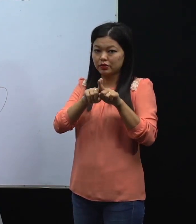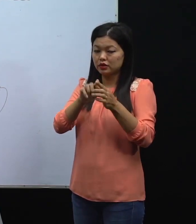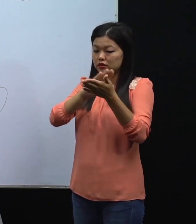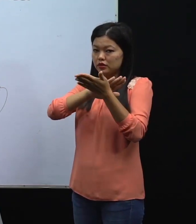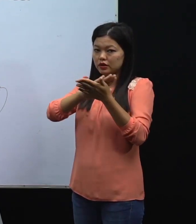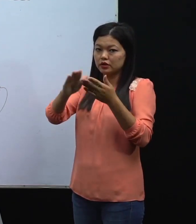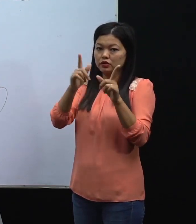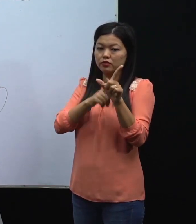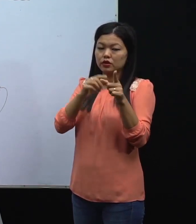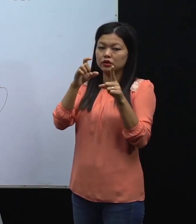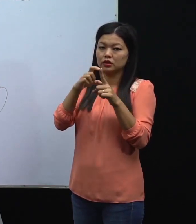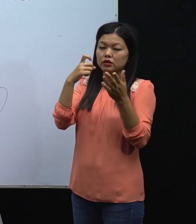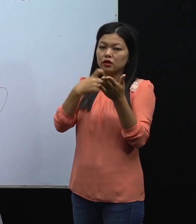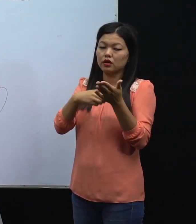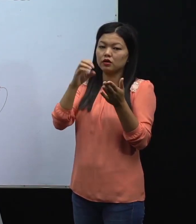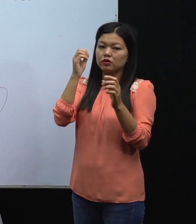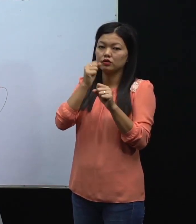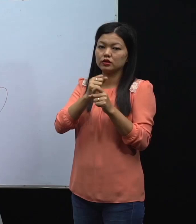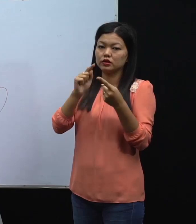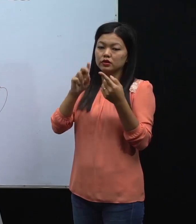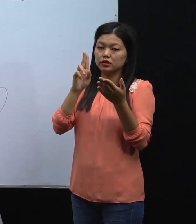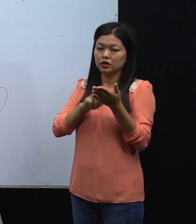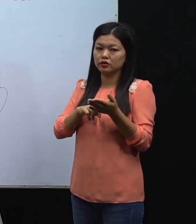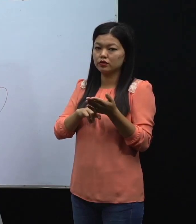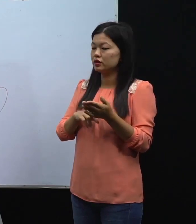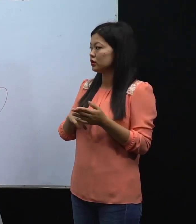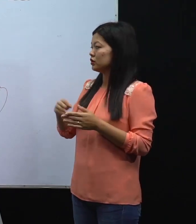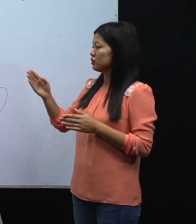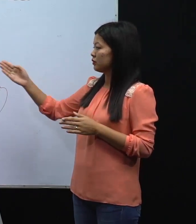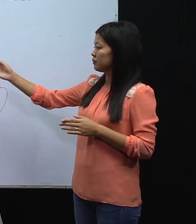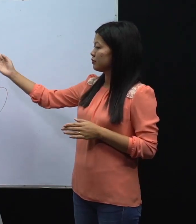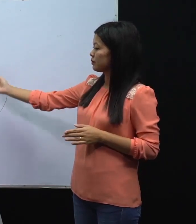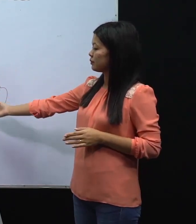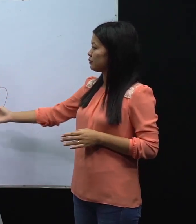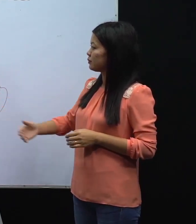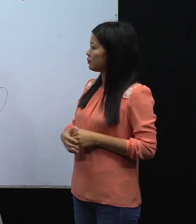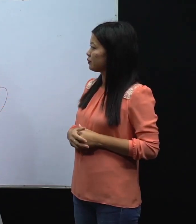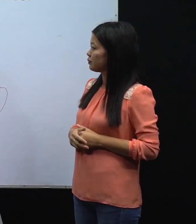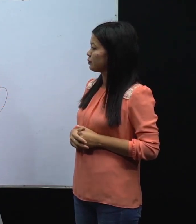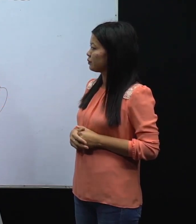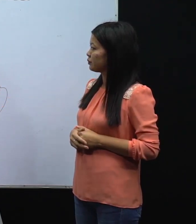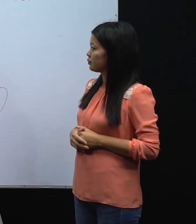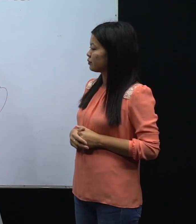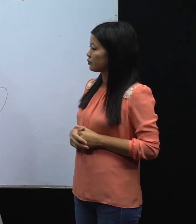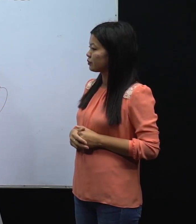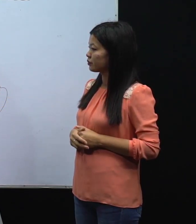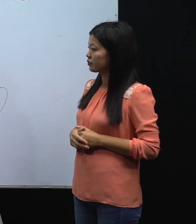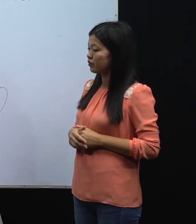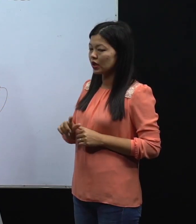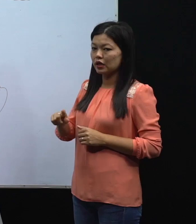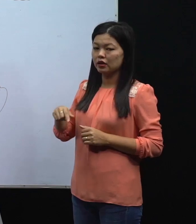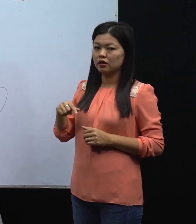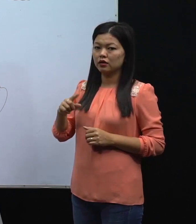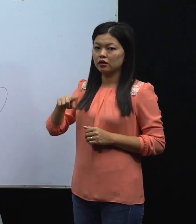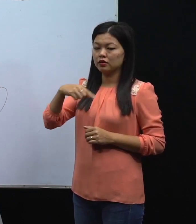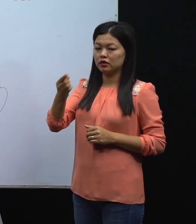one hydrogen atom, that is 10 to the power minus 10 meter. Clear? So that is all about the size of atom. Now we'll discuss about